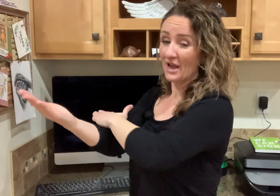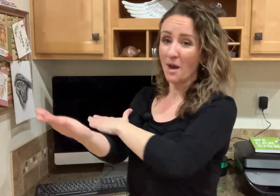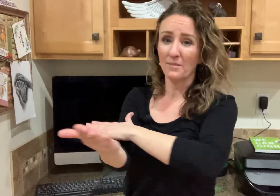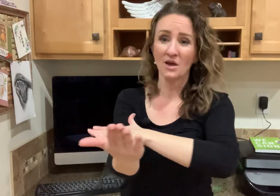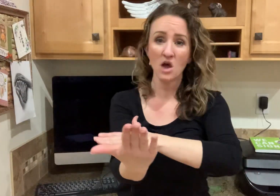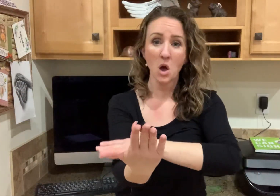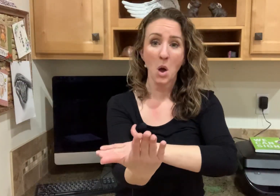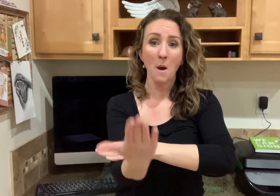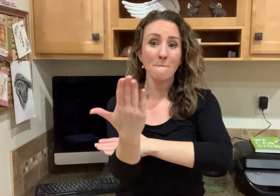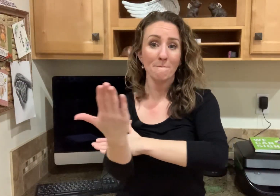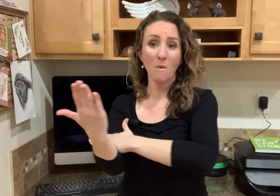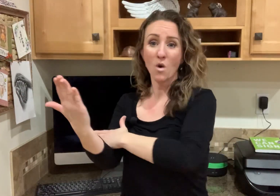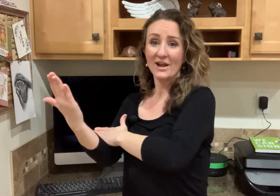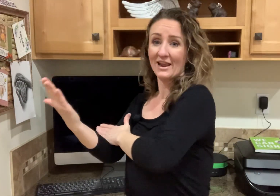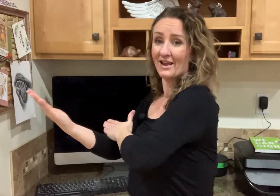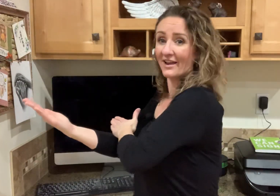up. Morning.